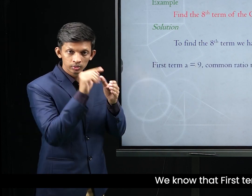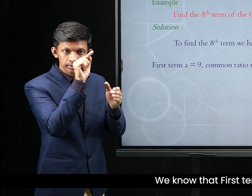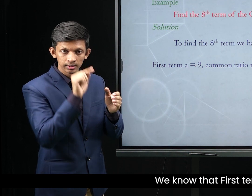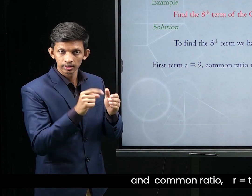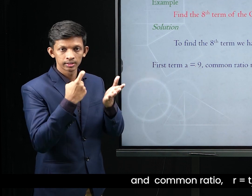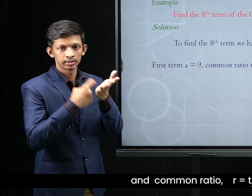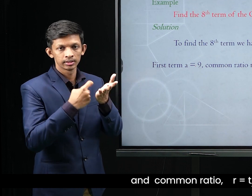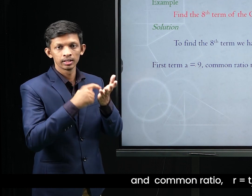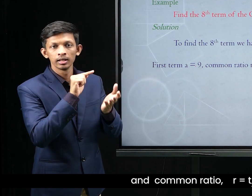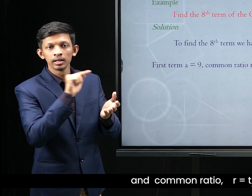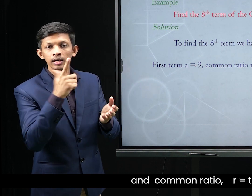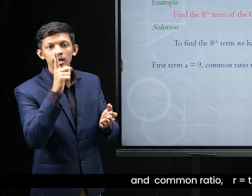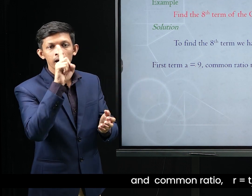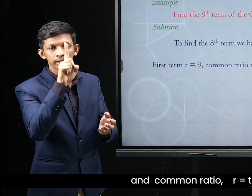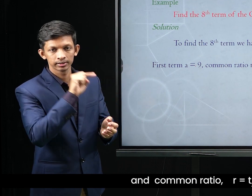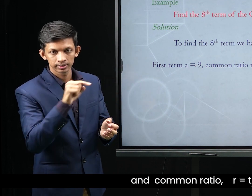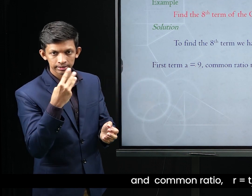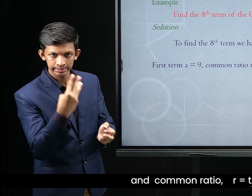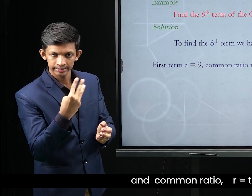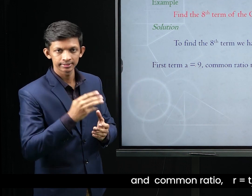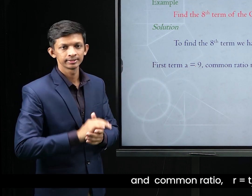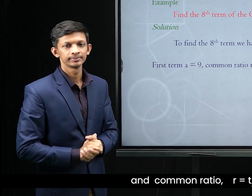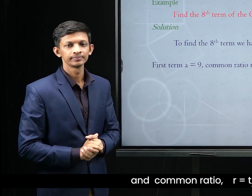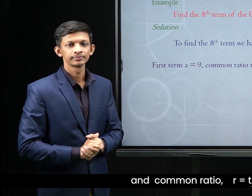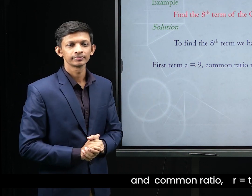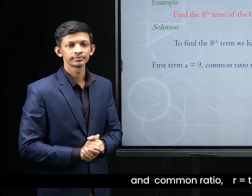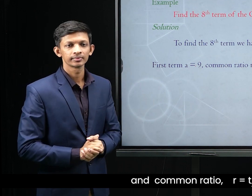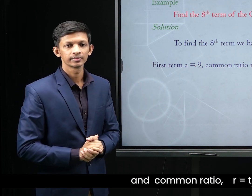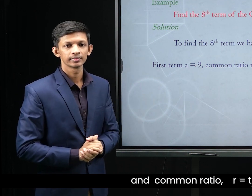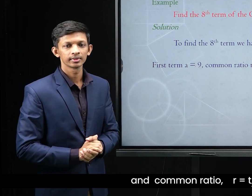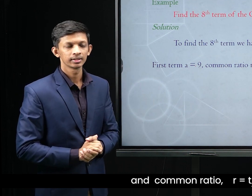ratio r is equal to T2 by T1, which is equal to 3 by 9,